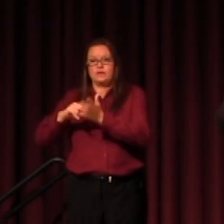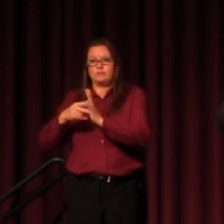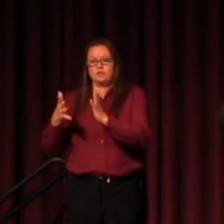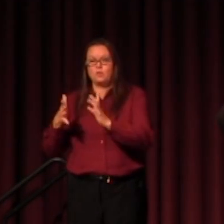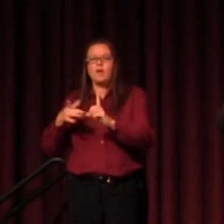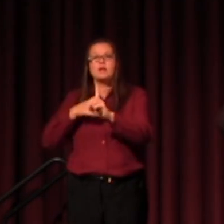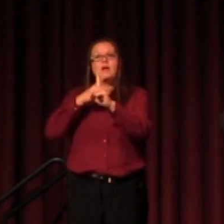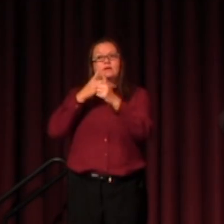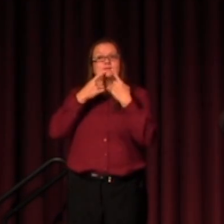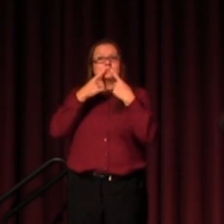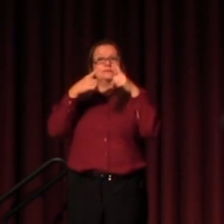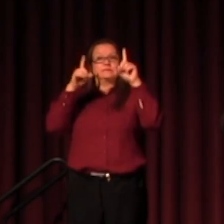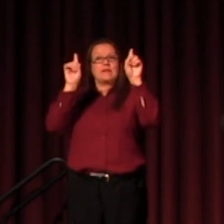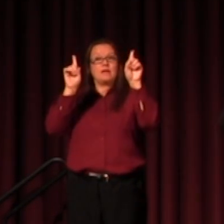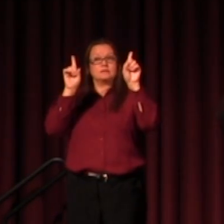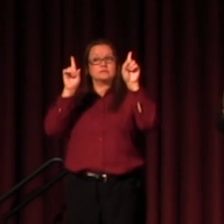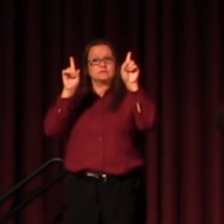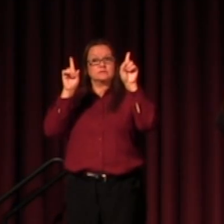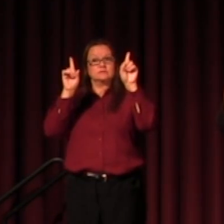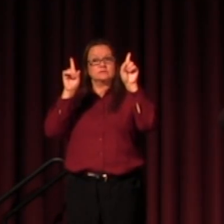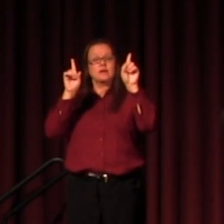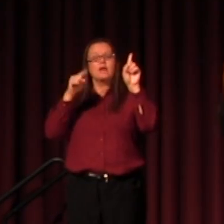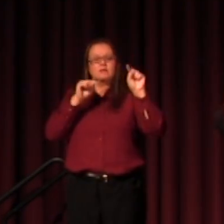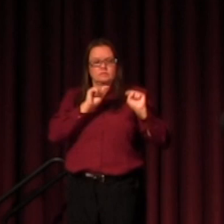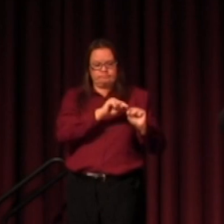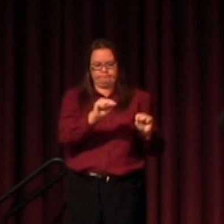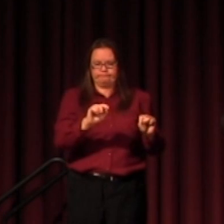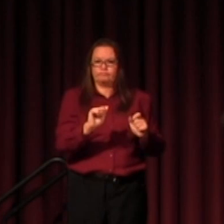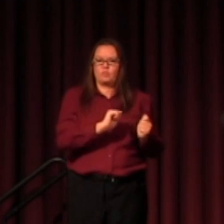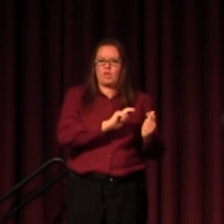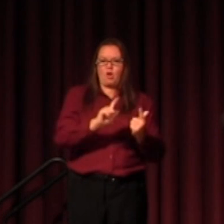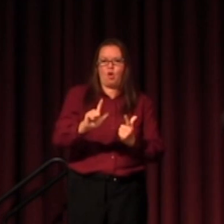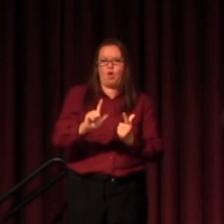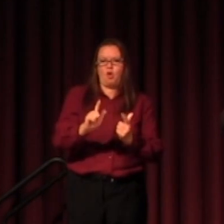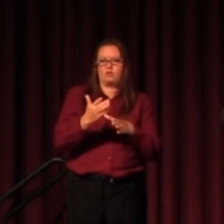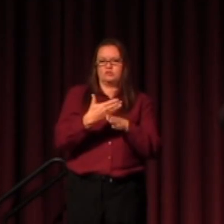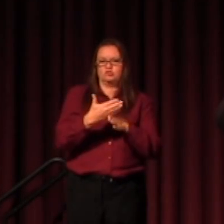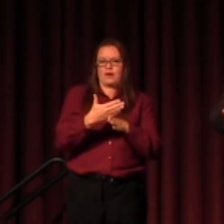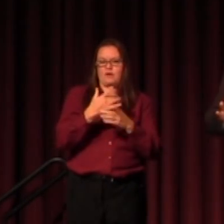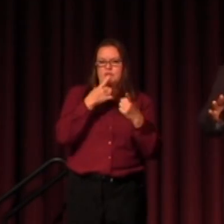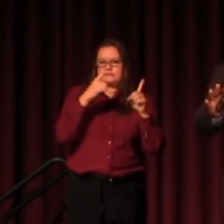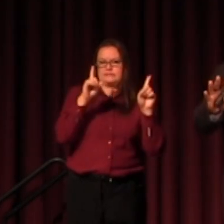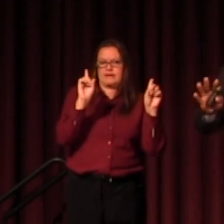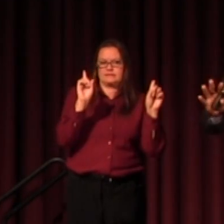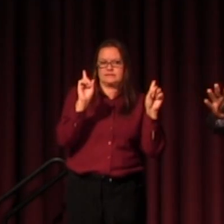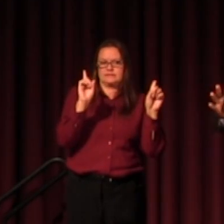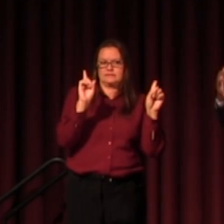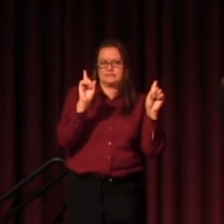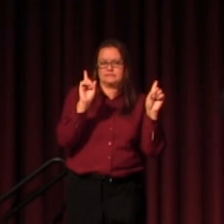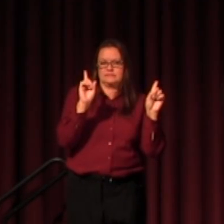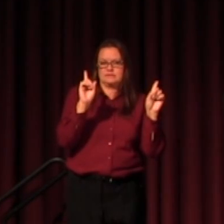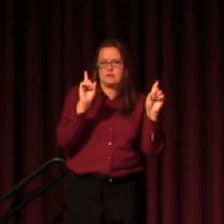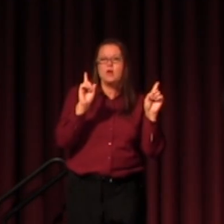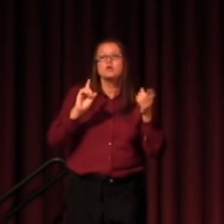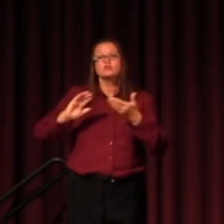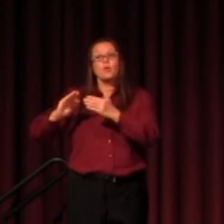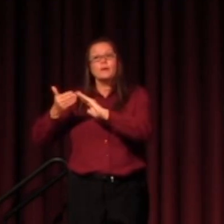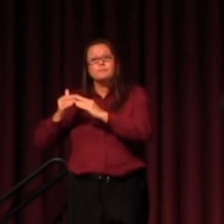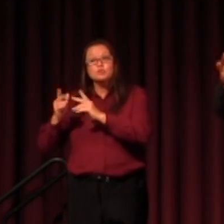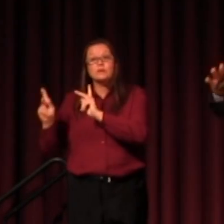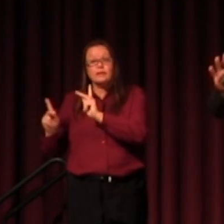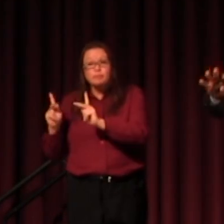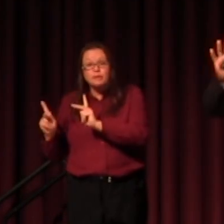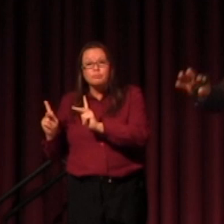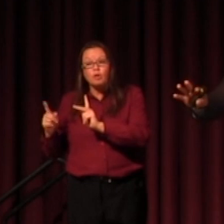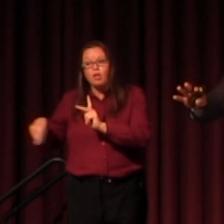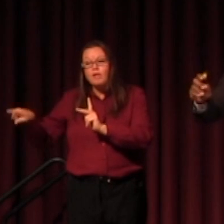within the context of a system, which can be people that live in our community, and understanding what are the barriers that I see,